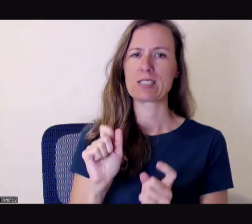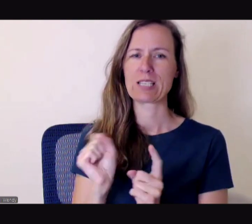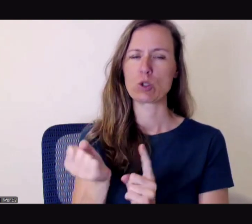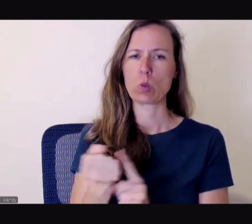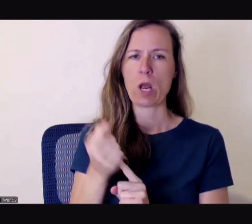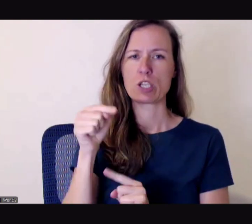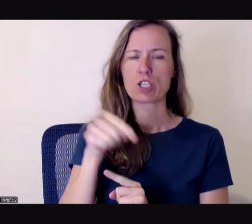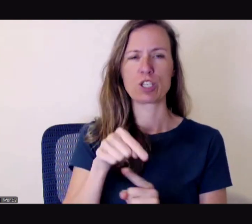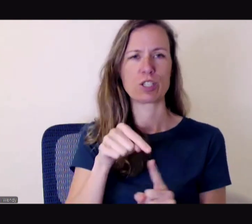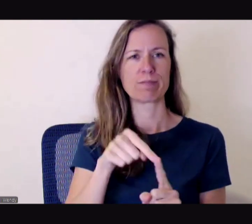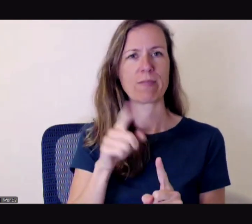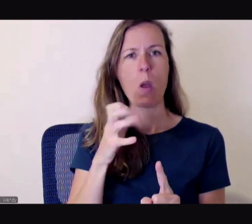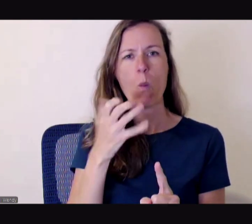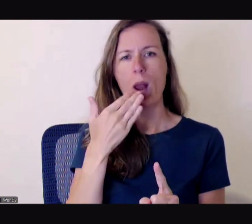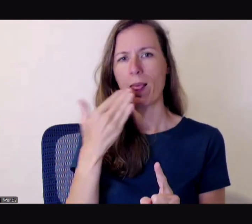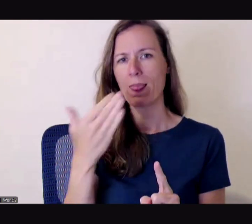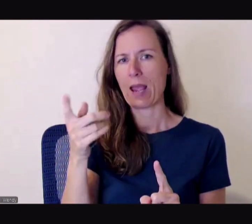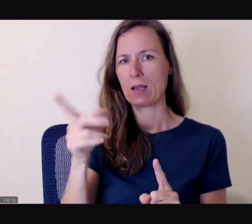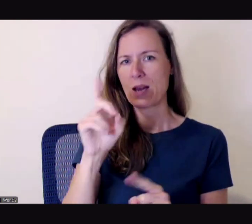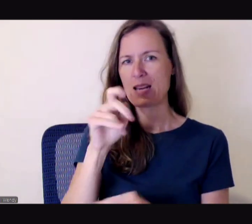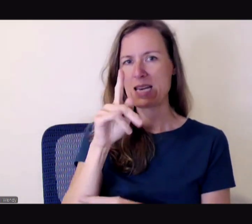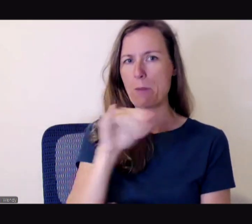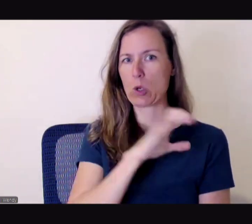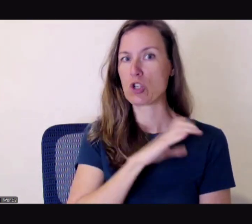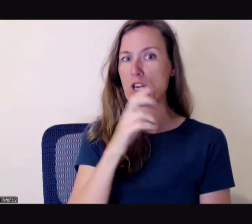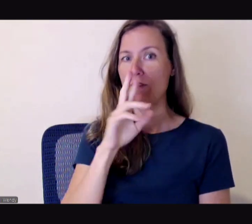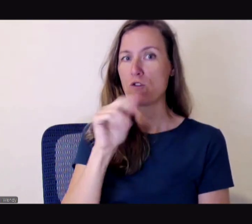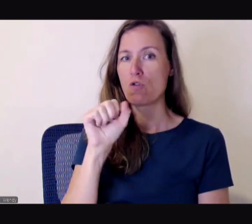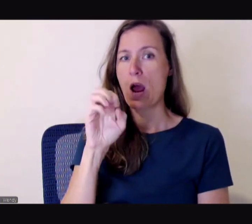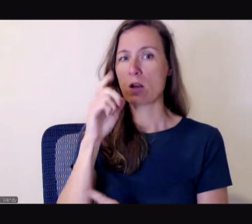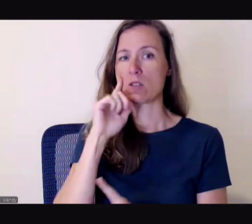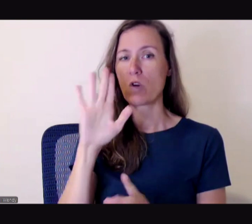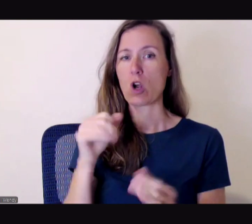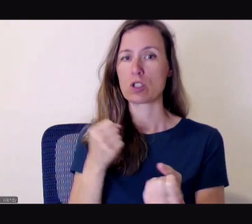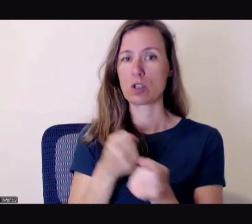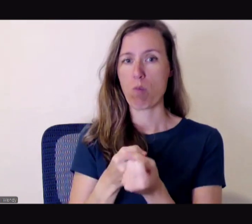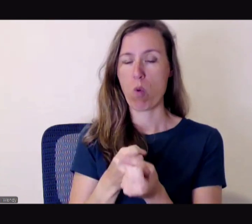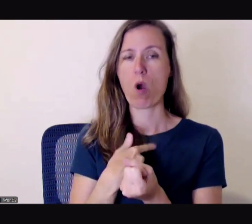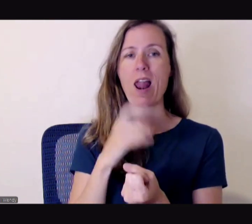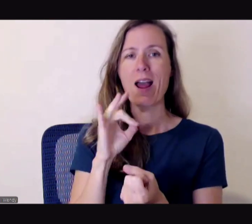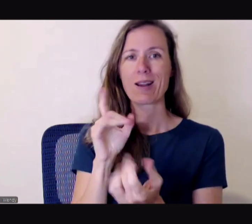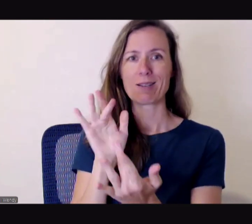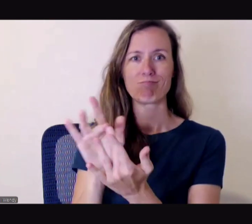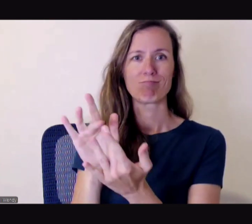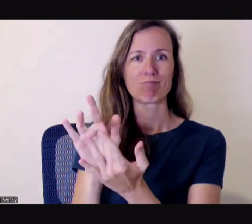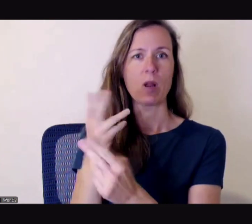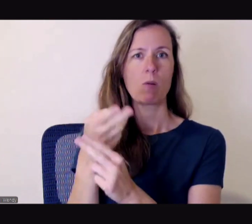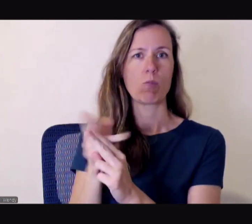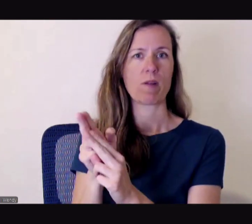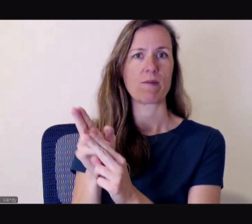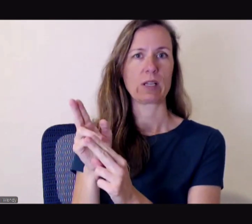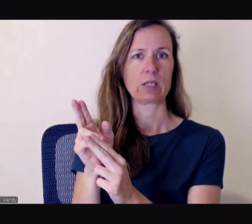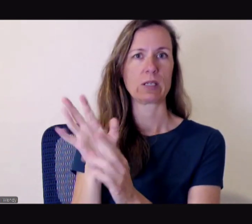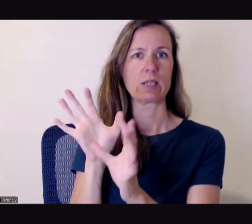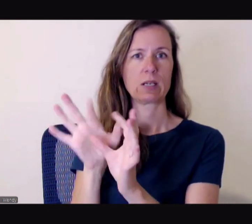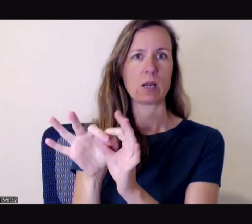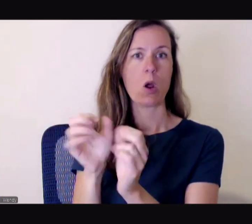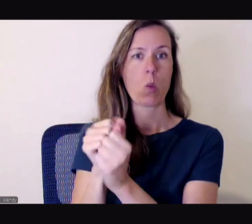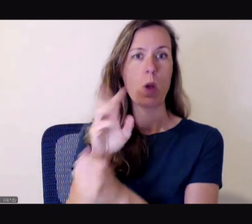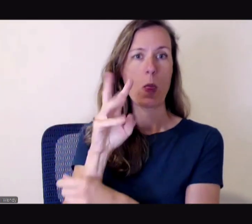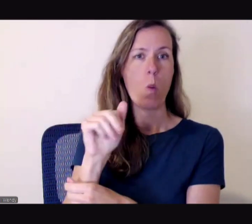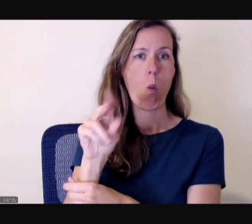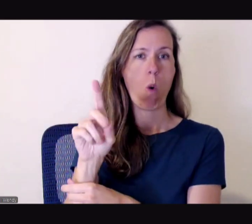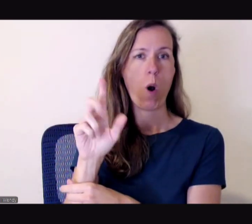Deputy Chief Cross for her support. Reached out to her briefly regarding the Ward 1. I